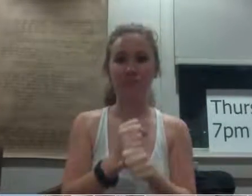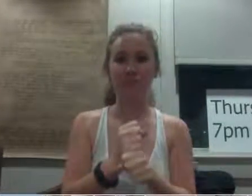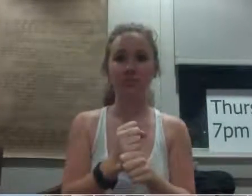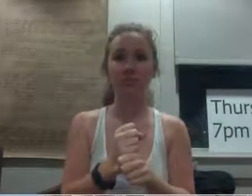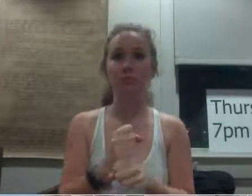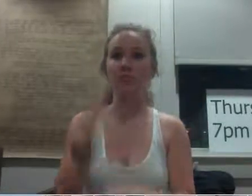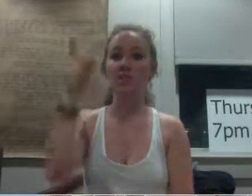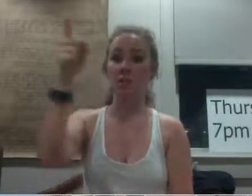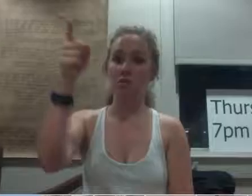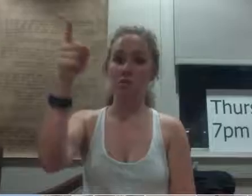in total.